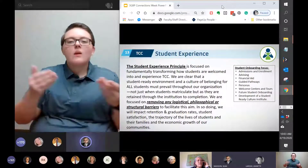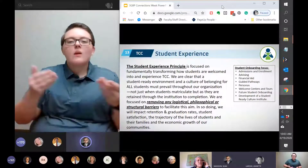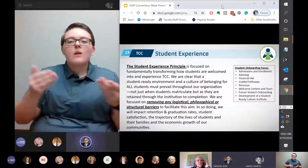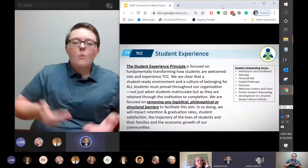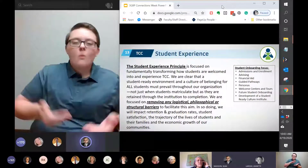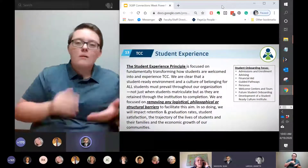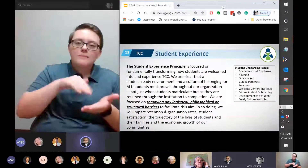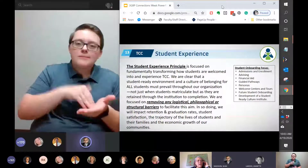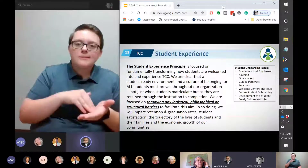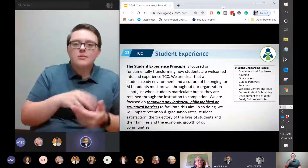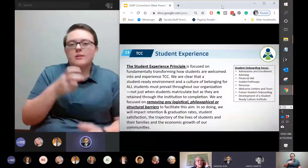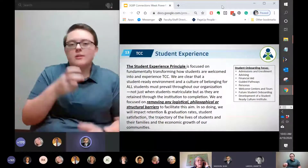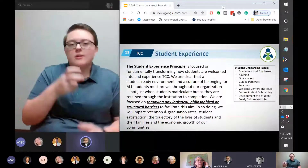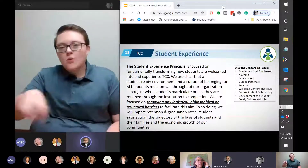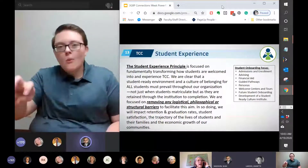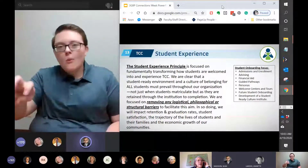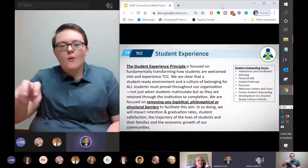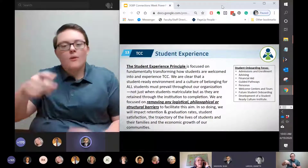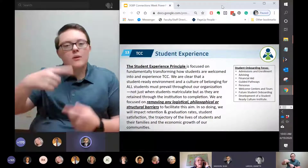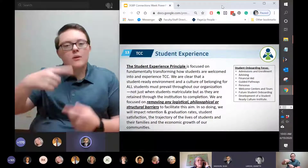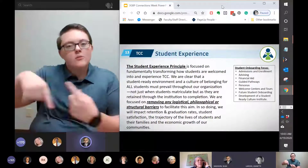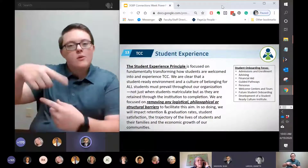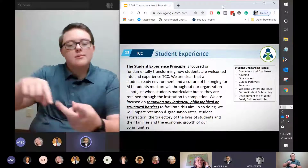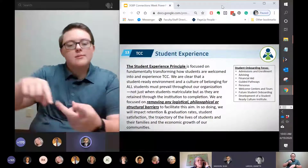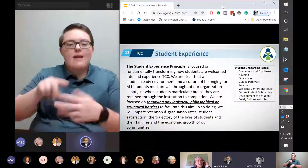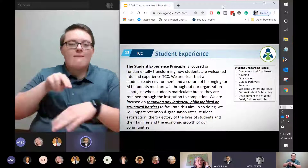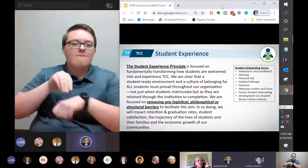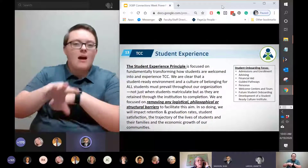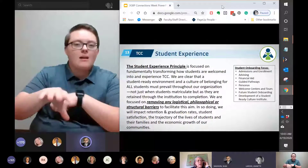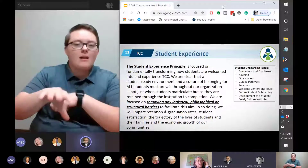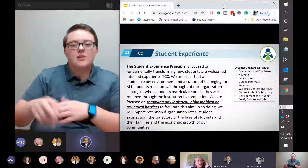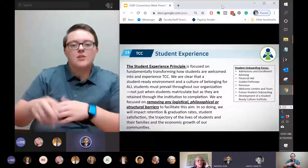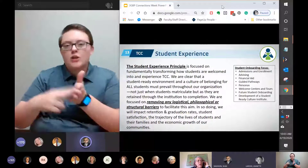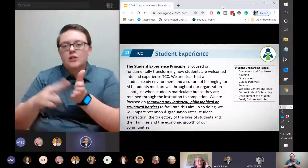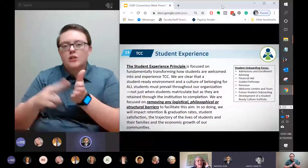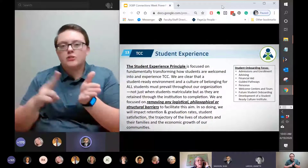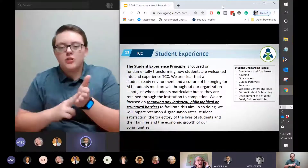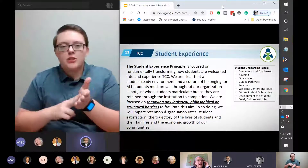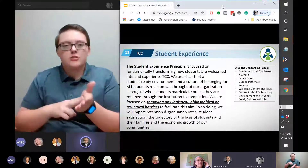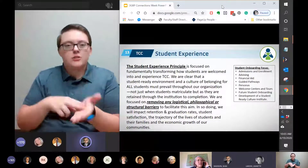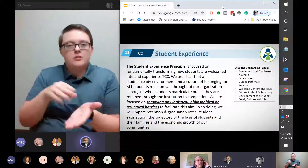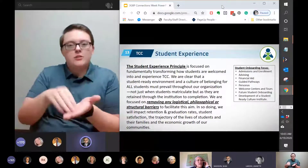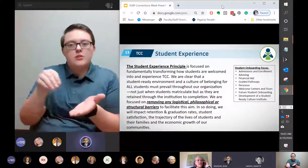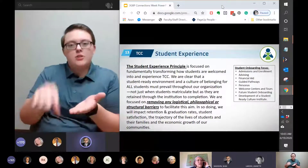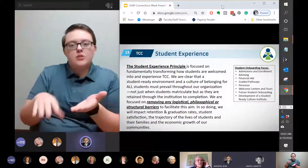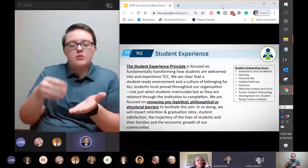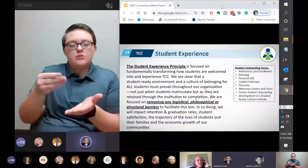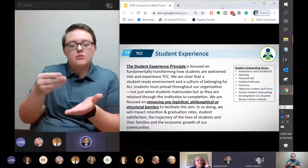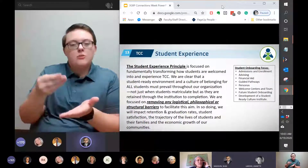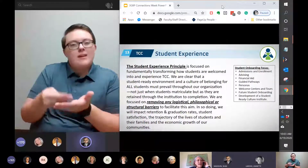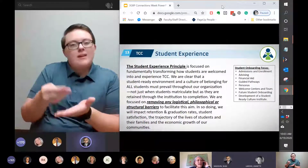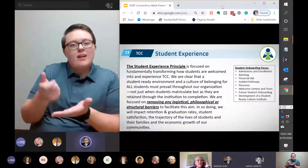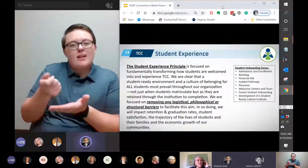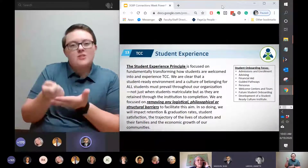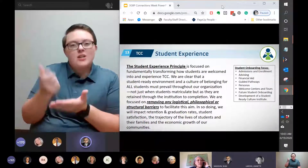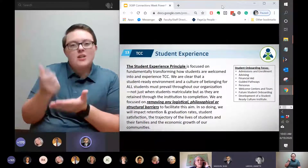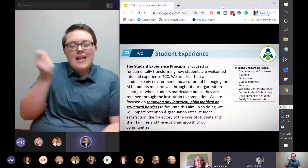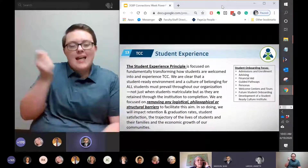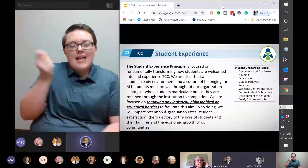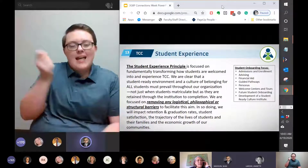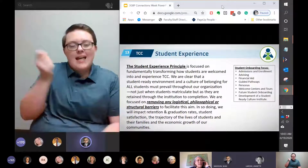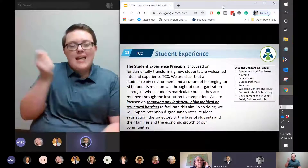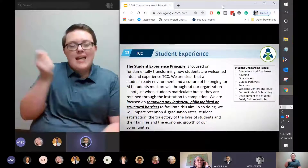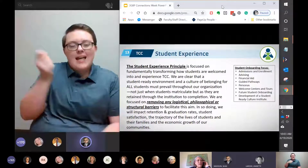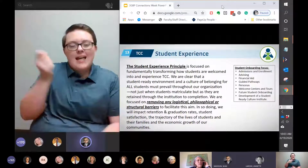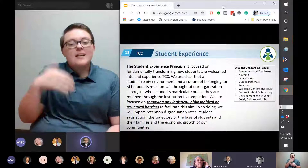tours, advising, registration, financial aid, student personas, guided pathways, as well as